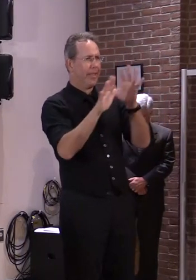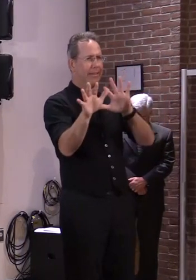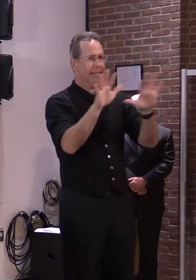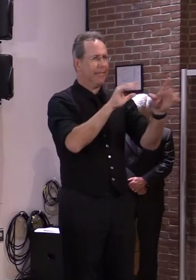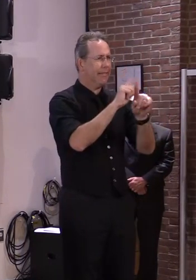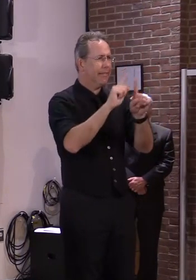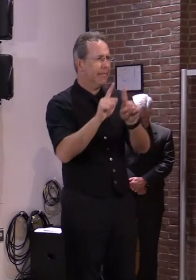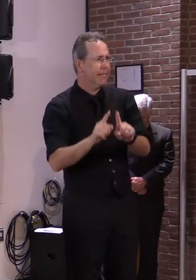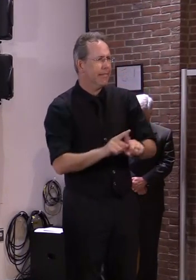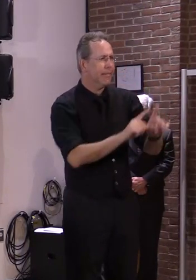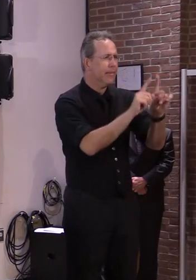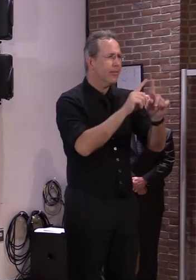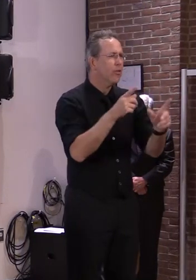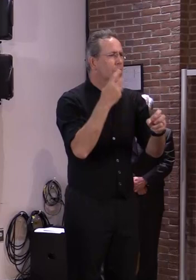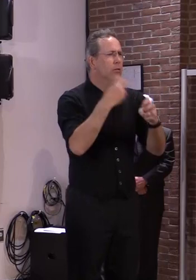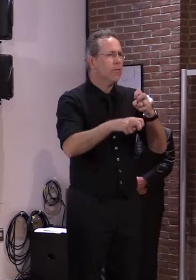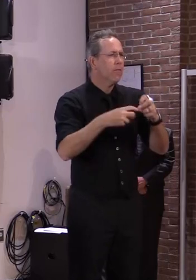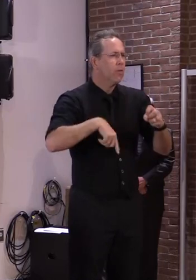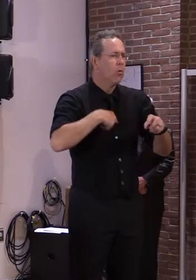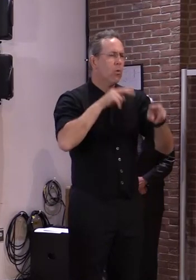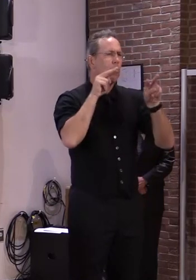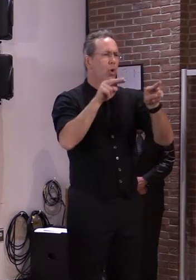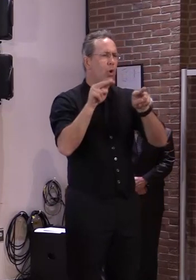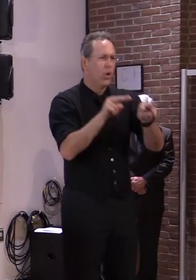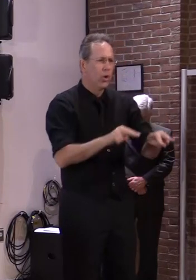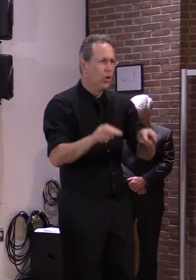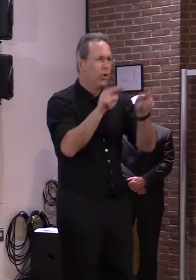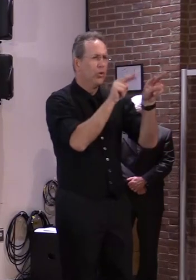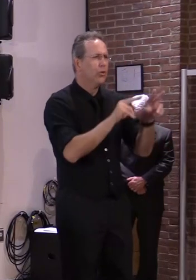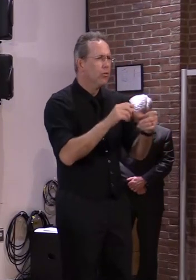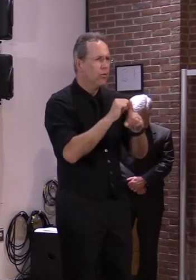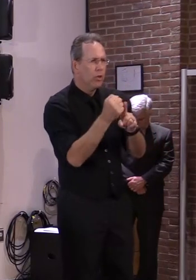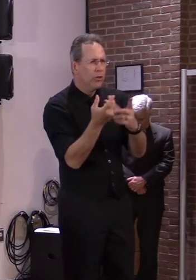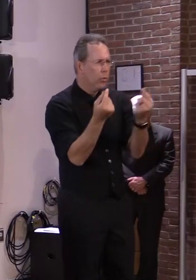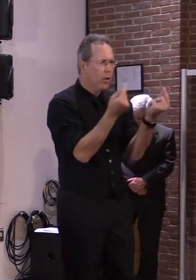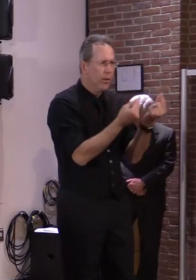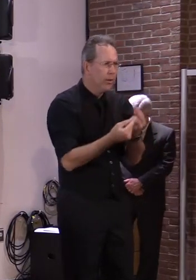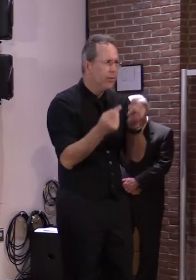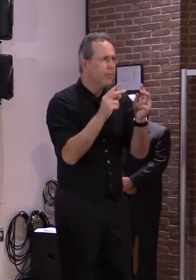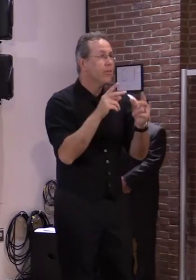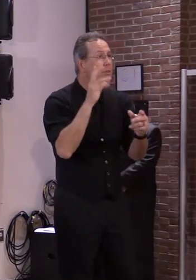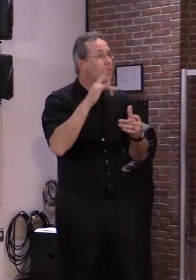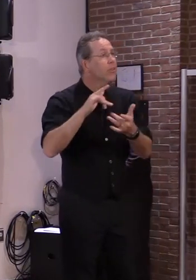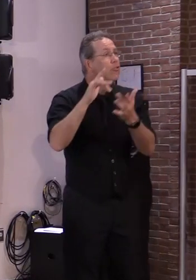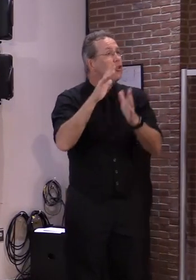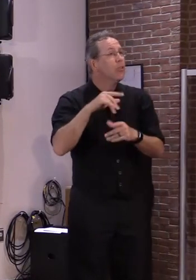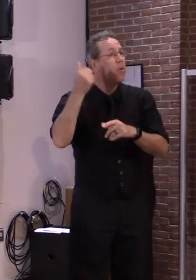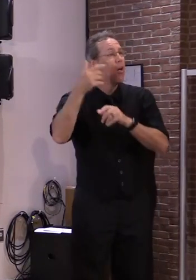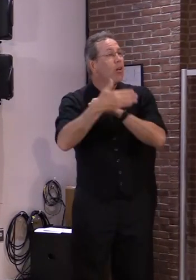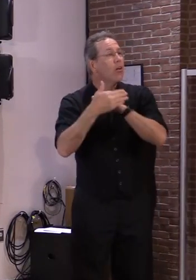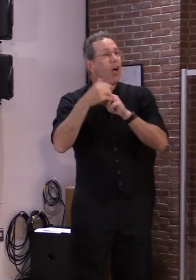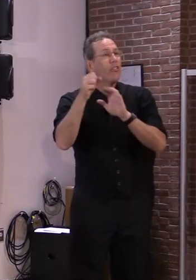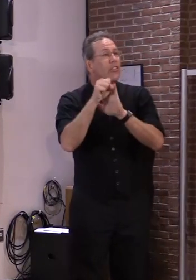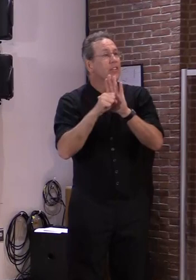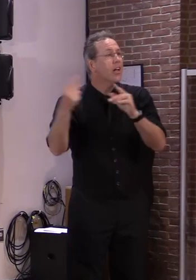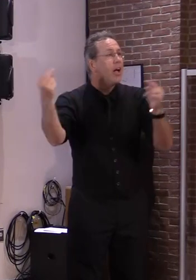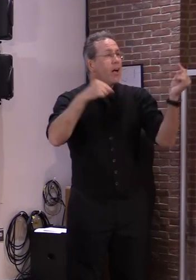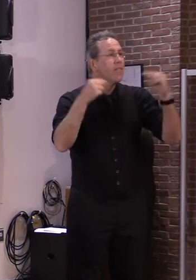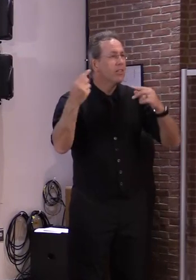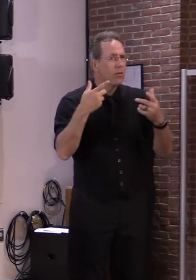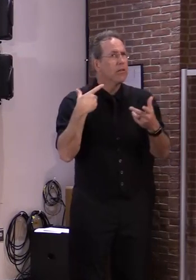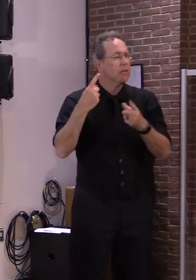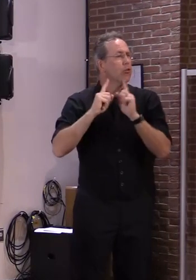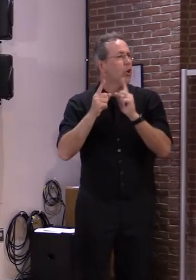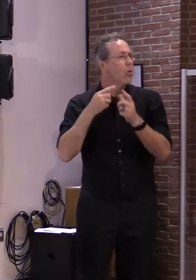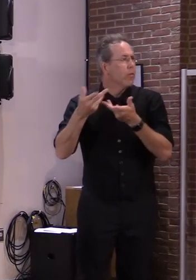that. Our tourism commissioner talks regularly with the sector, and we're going to try to keep a